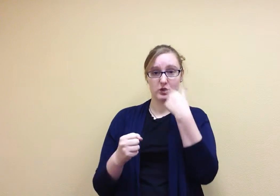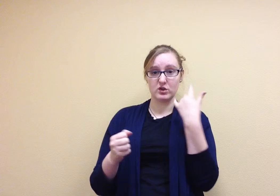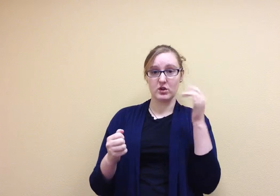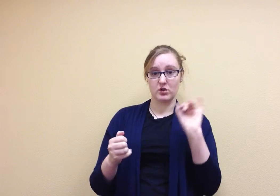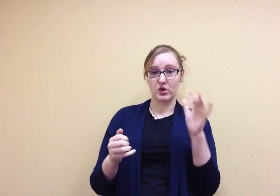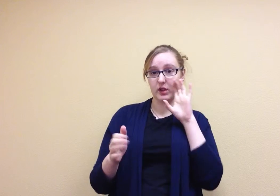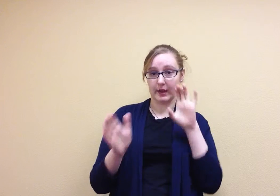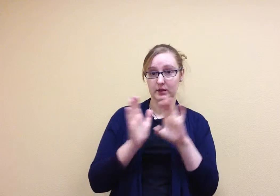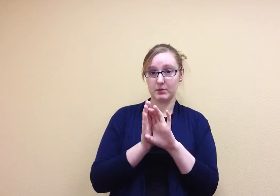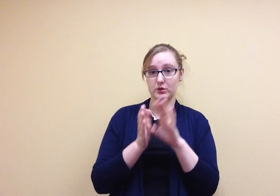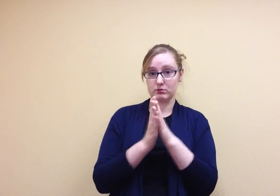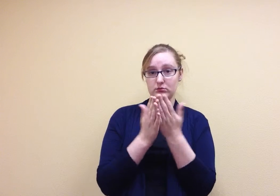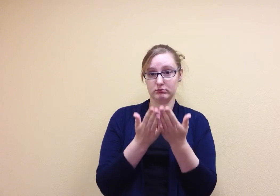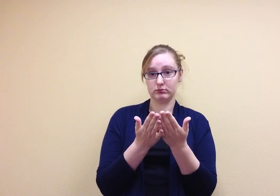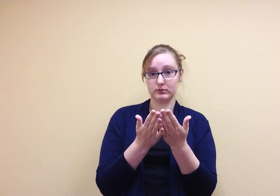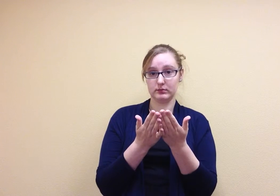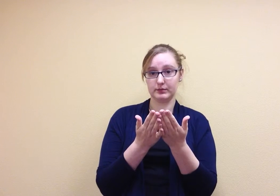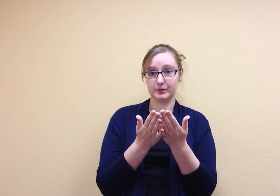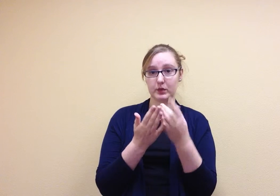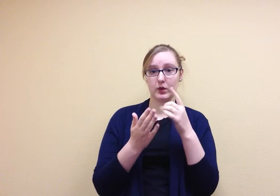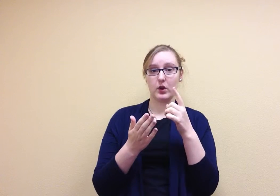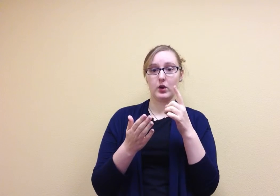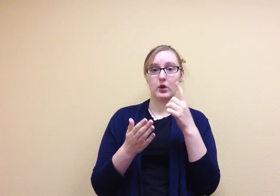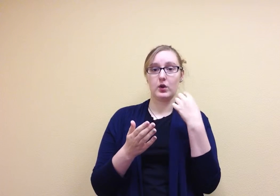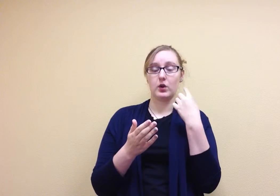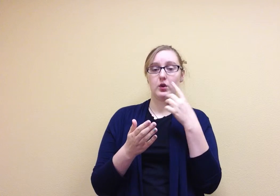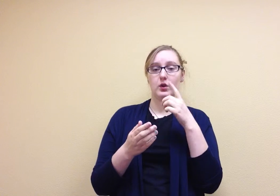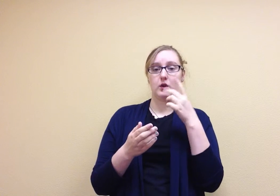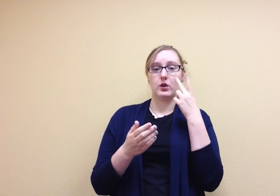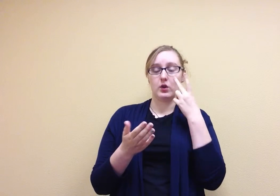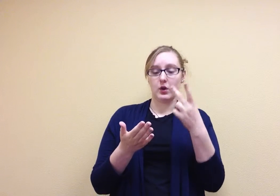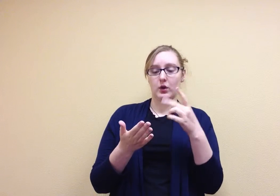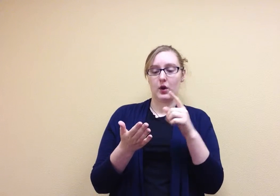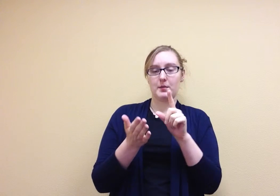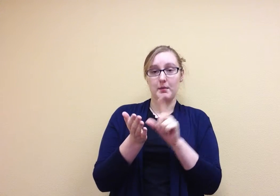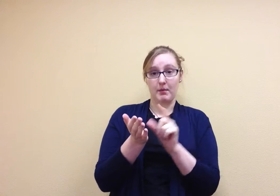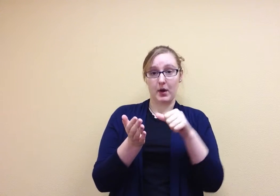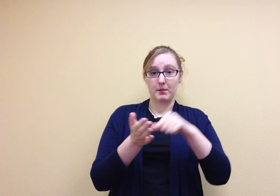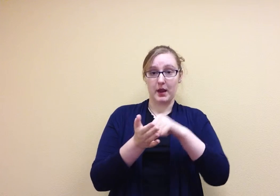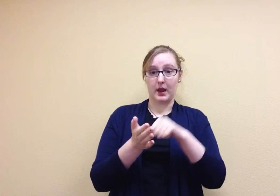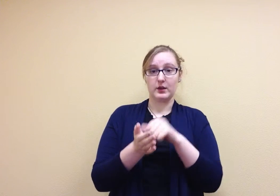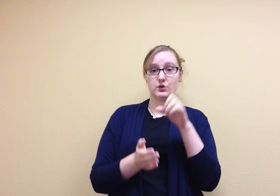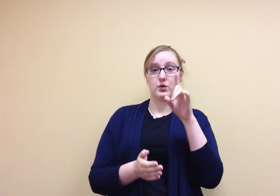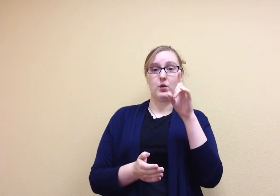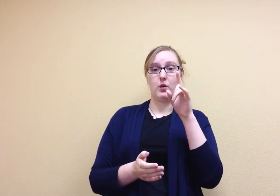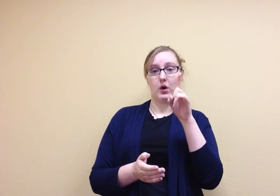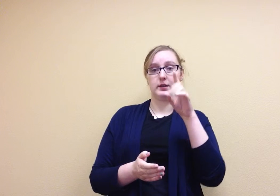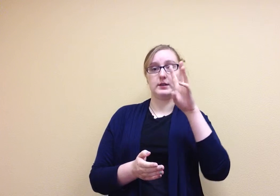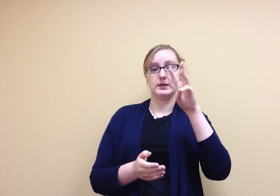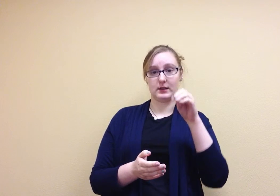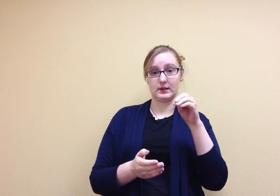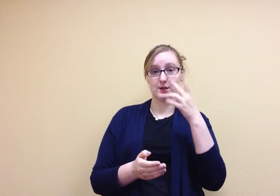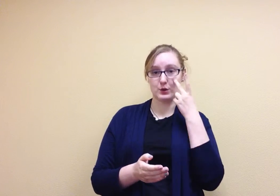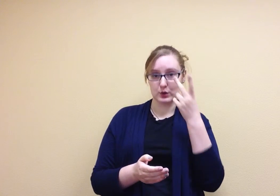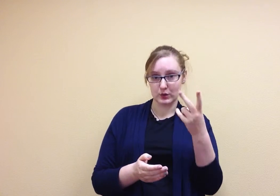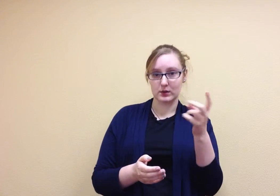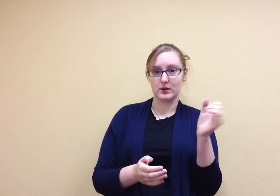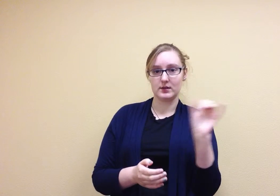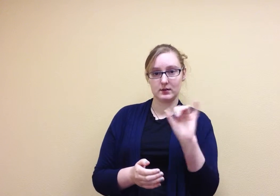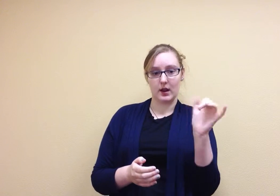happening in your book. Look on page 160 in your book. Does it look the same? Do you see how it's being pulled to one end? Put your